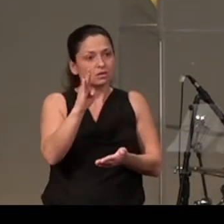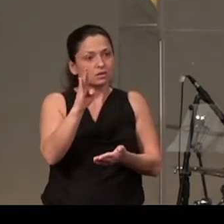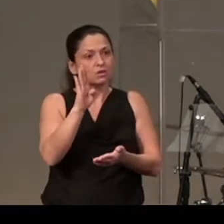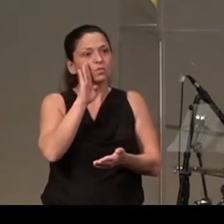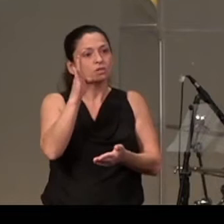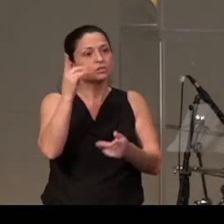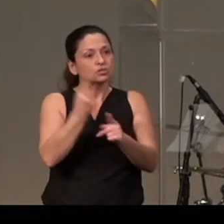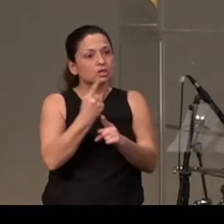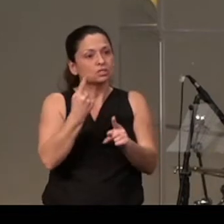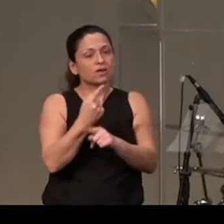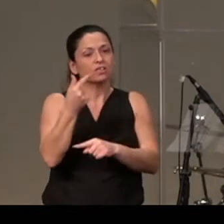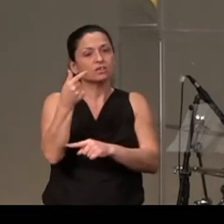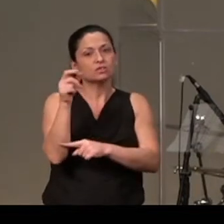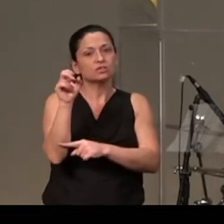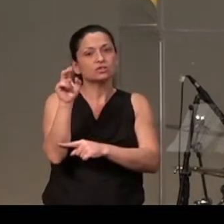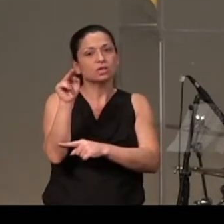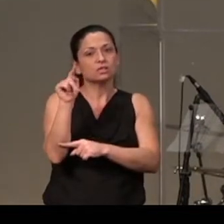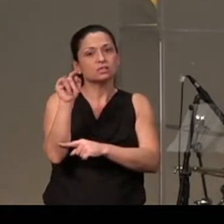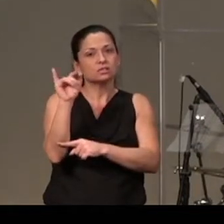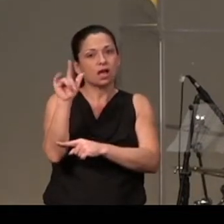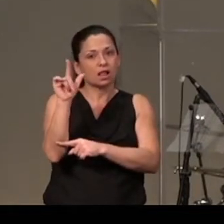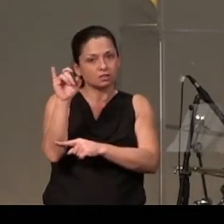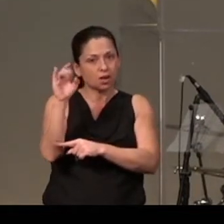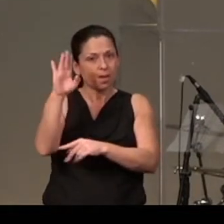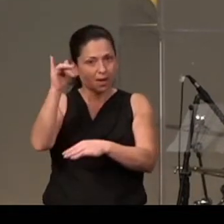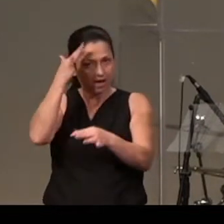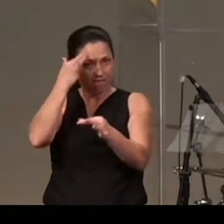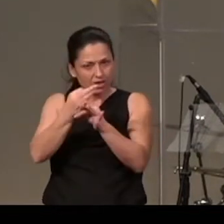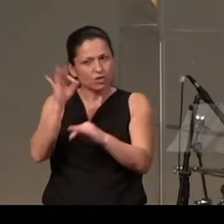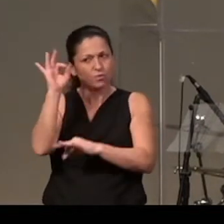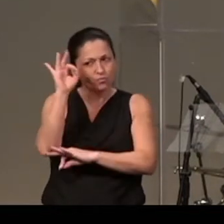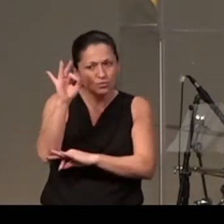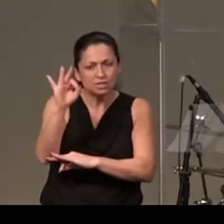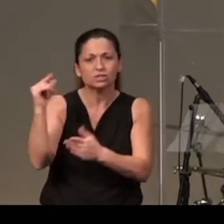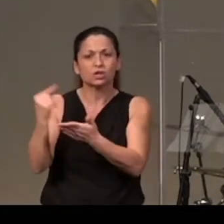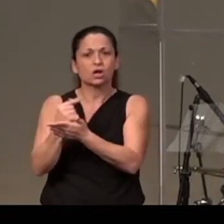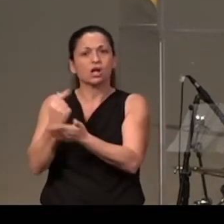that God would justify the Gentiles by faith preached the gospel beforehand to Abraham.